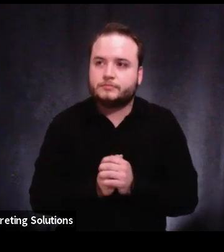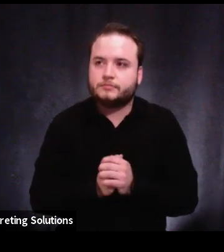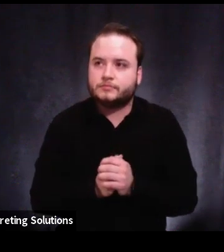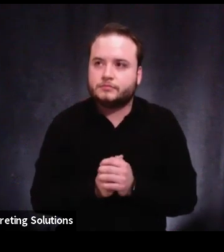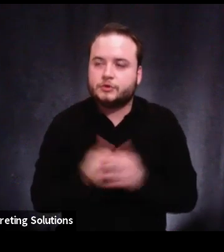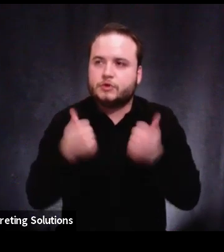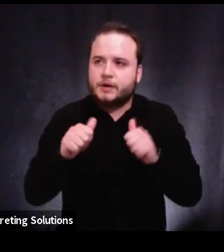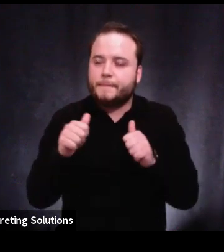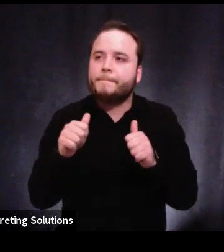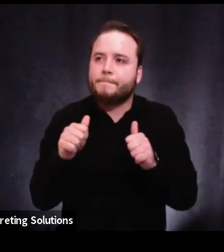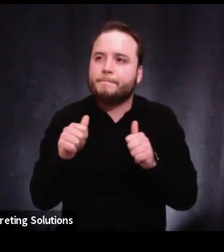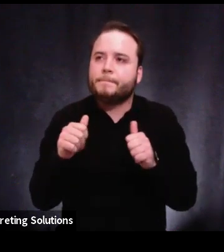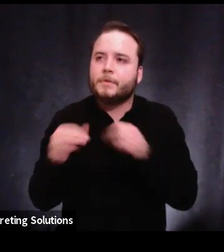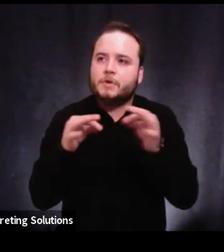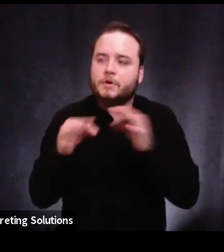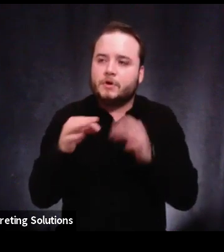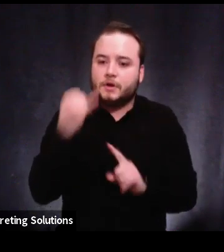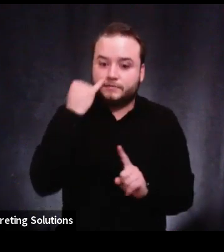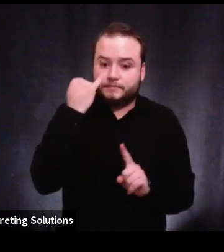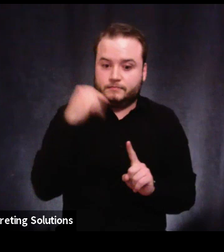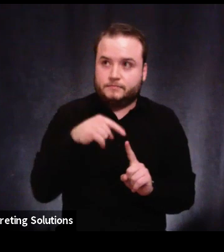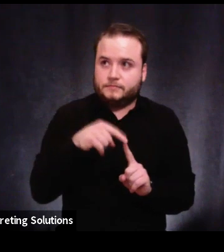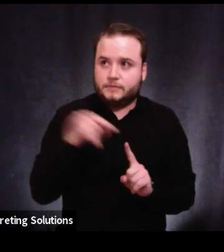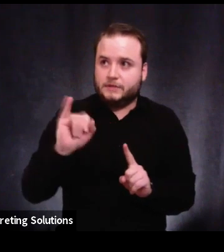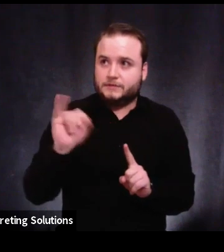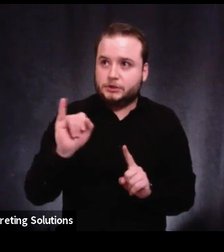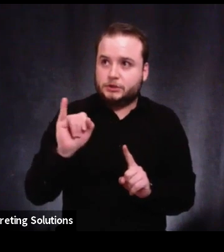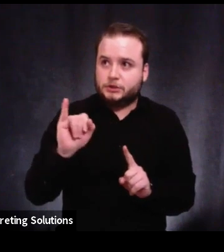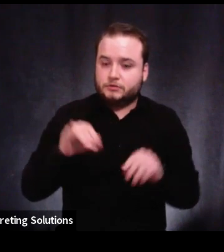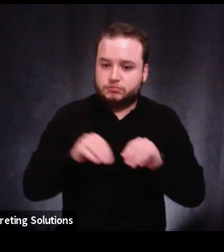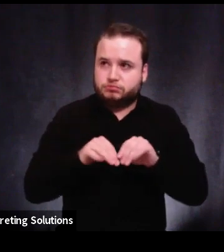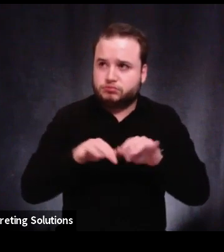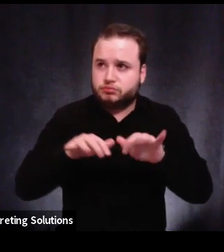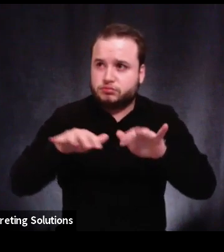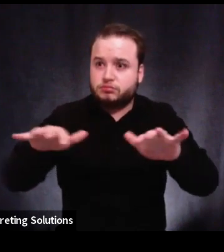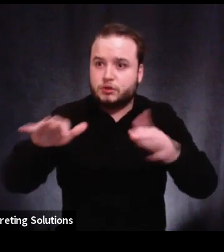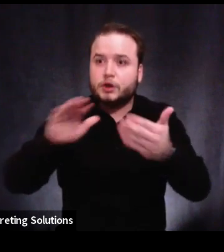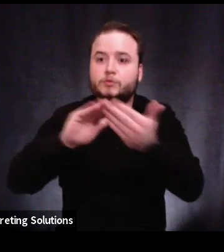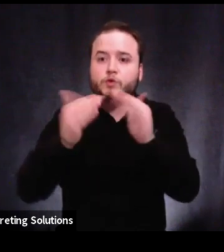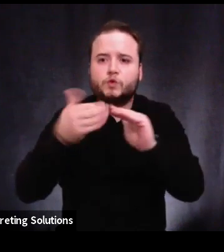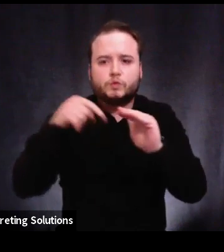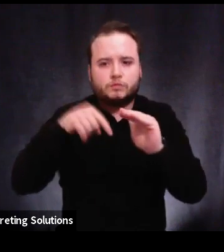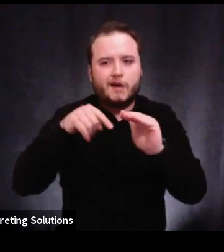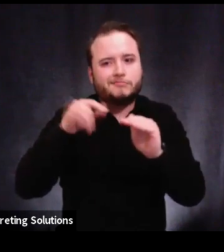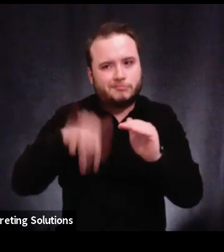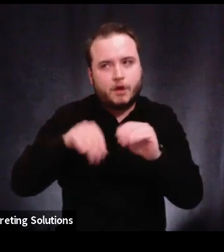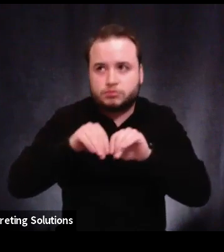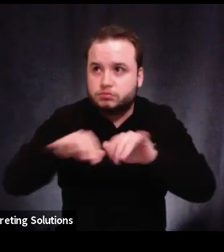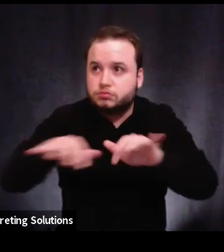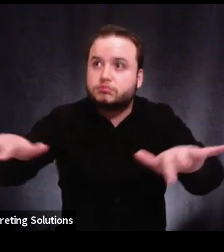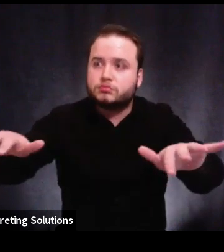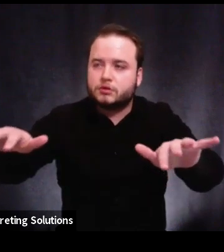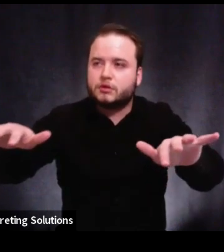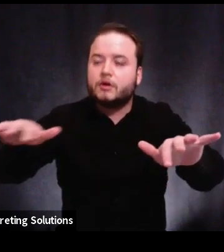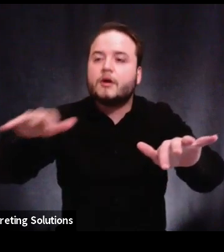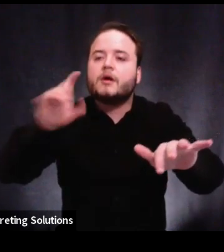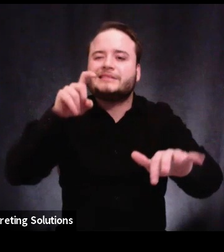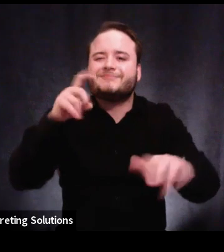infection continues through community spread, what matters is where it happens. The R